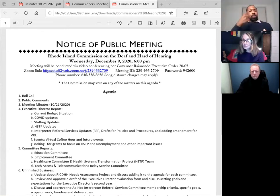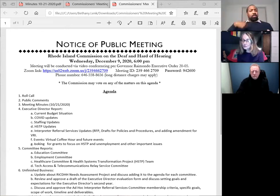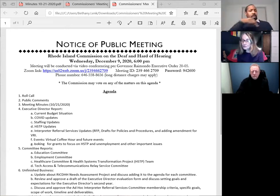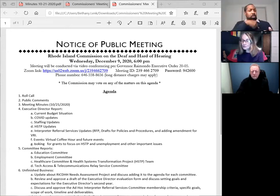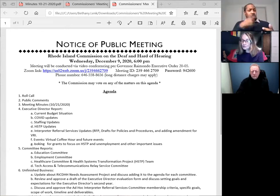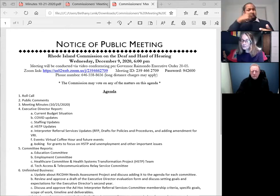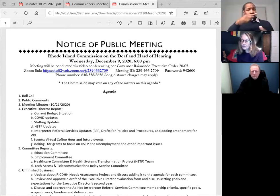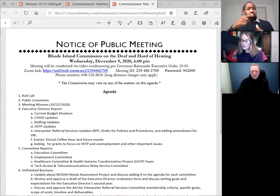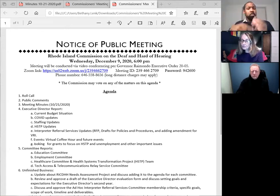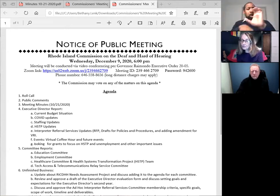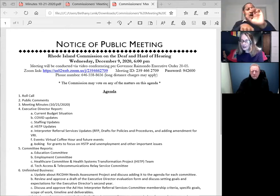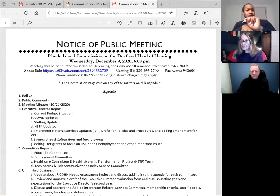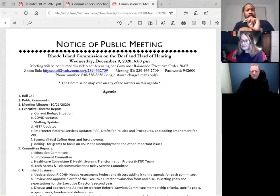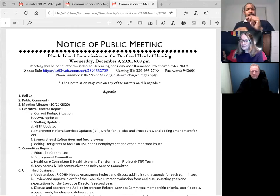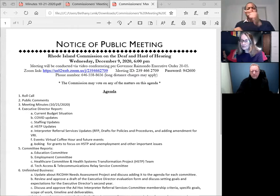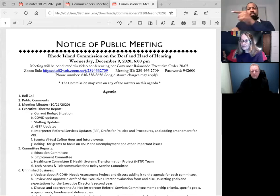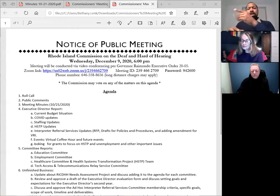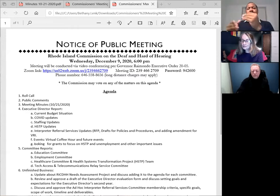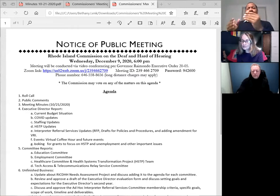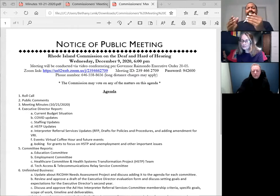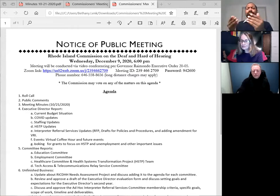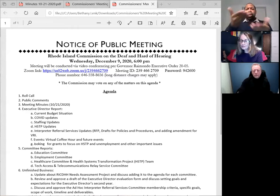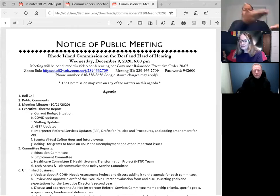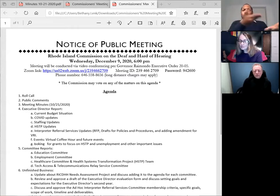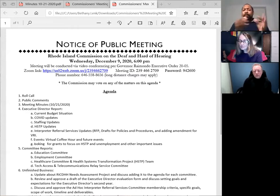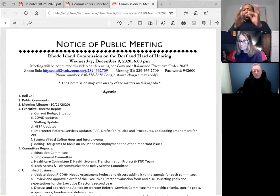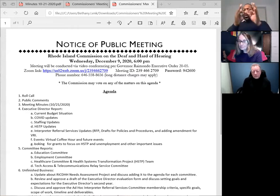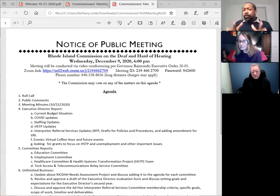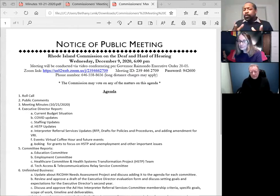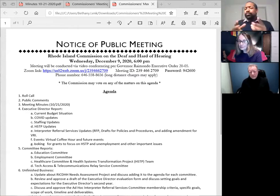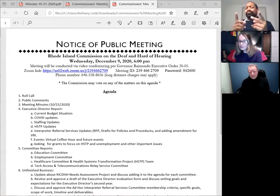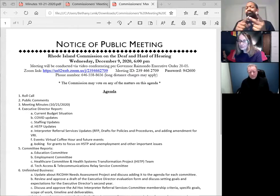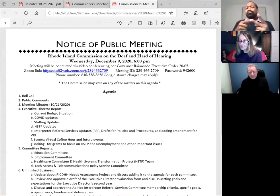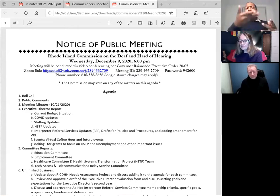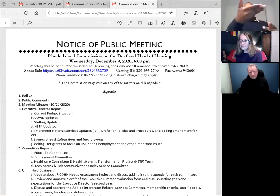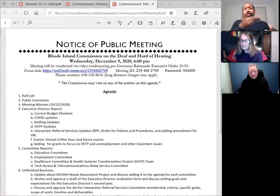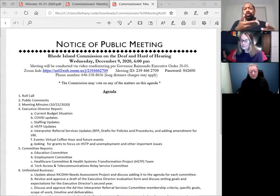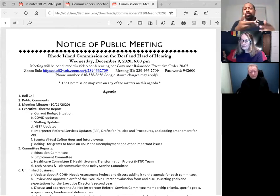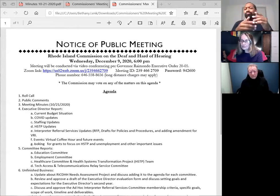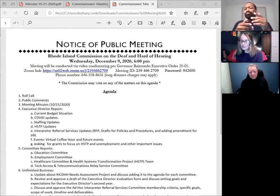So we were asked by this consultant